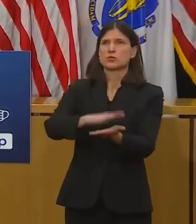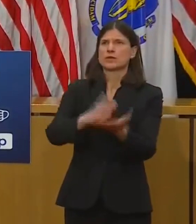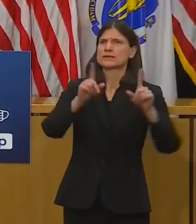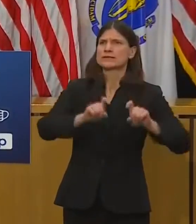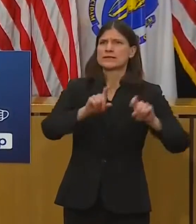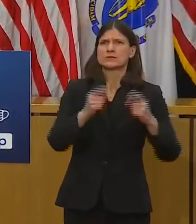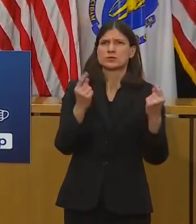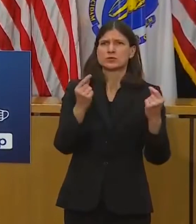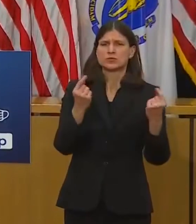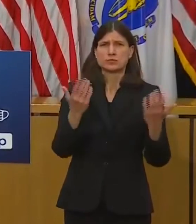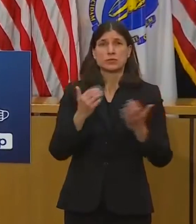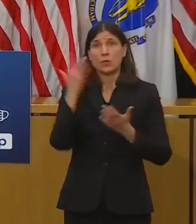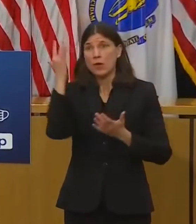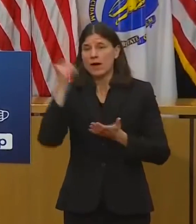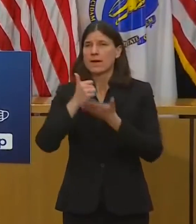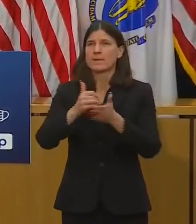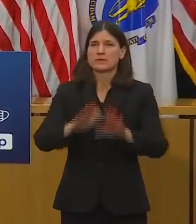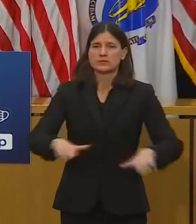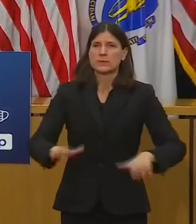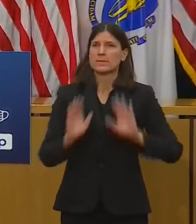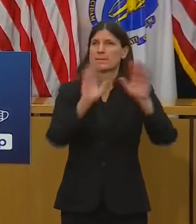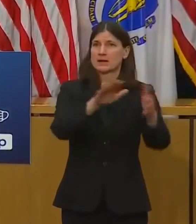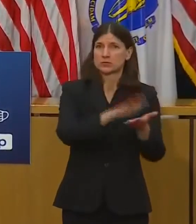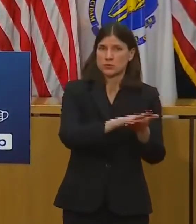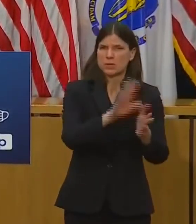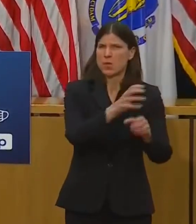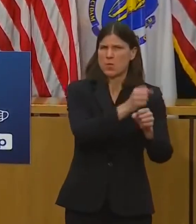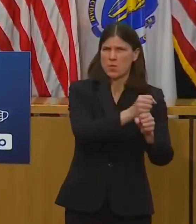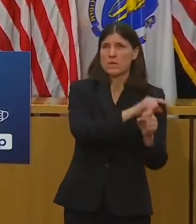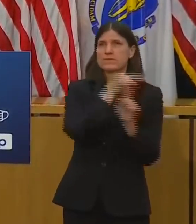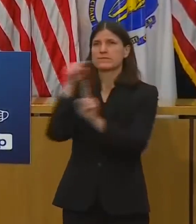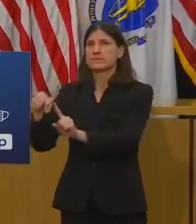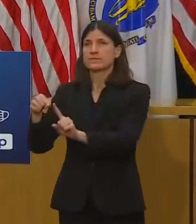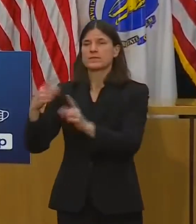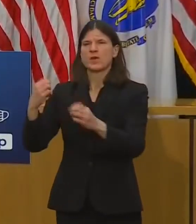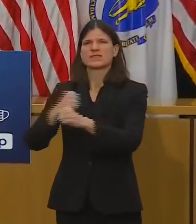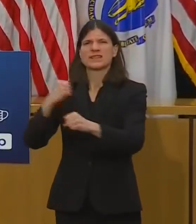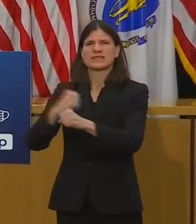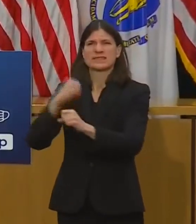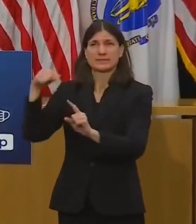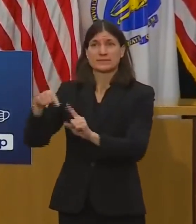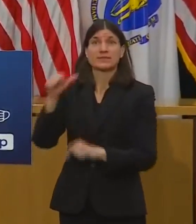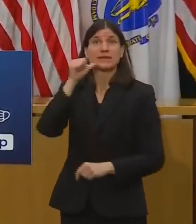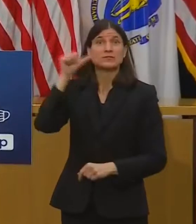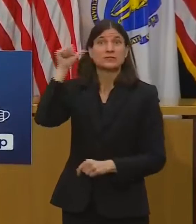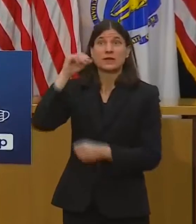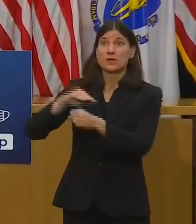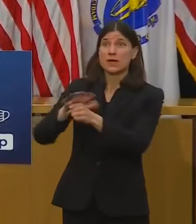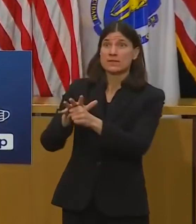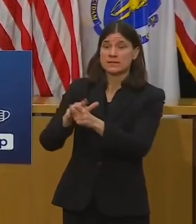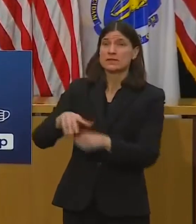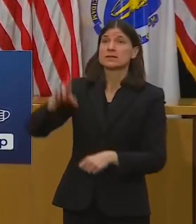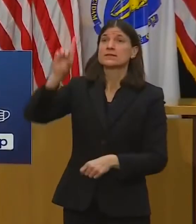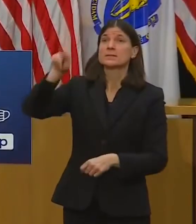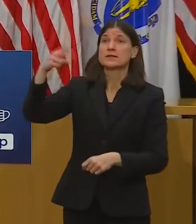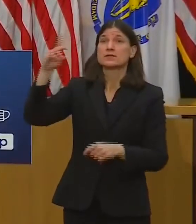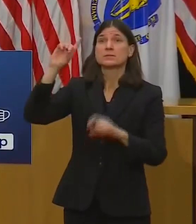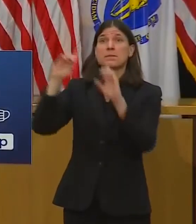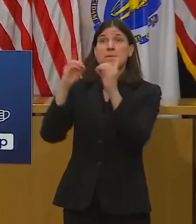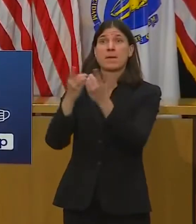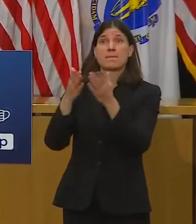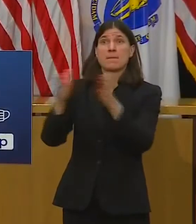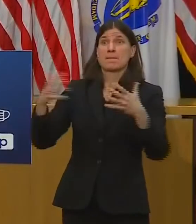update on the Commonwealth's COVID-19 numbers. Yesterday the Department of Public Health reported 7,136 new